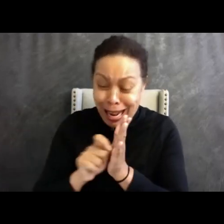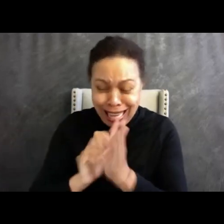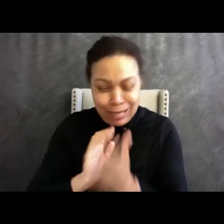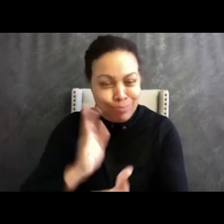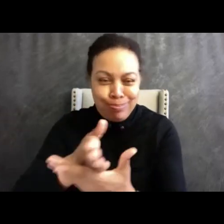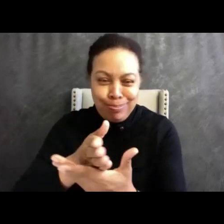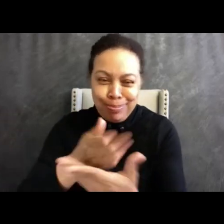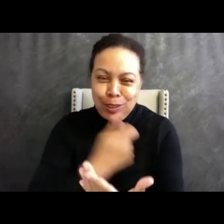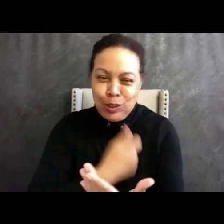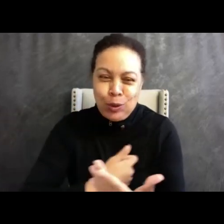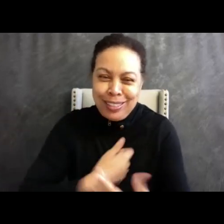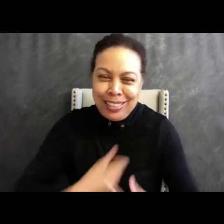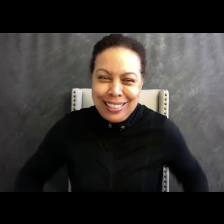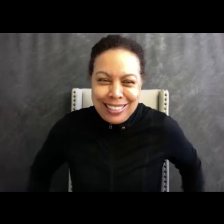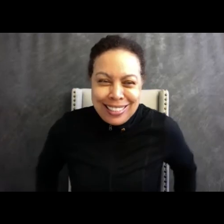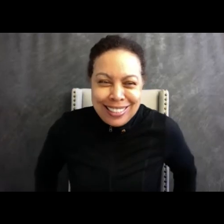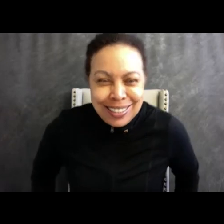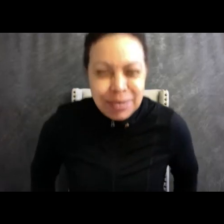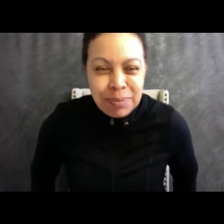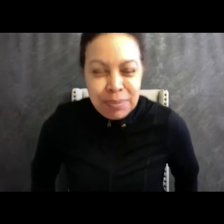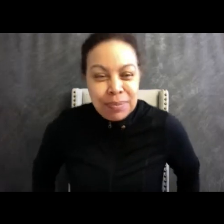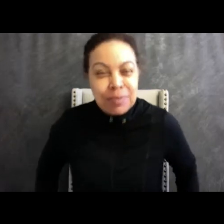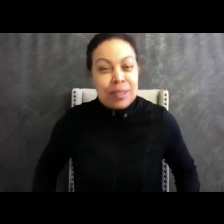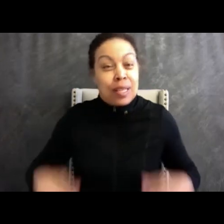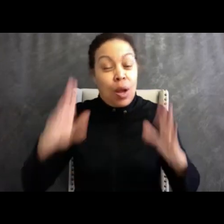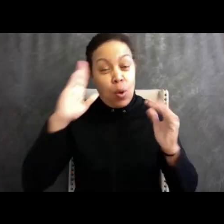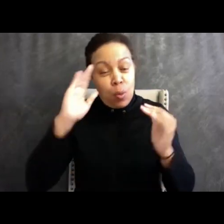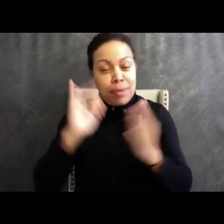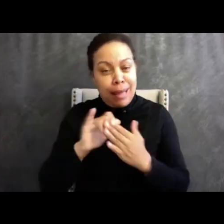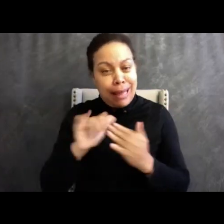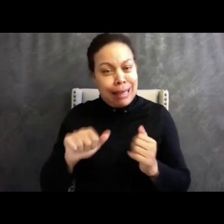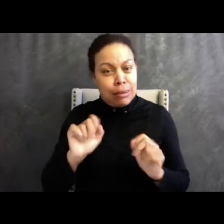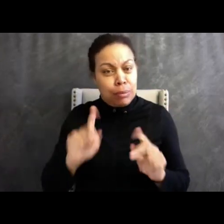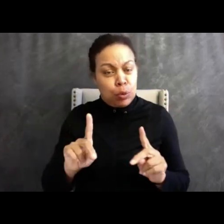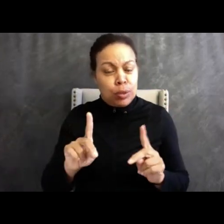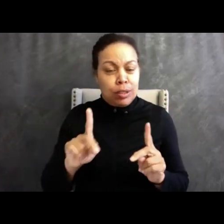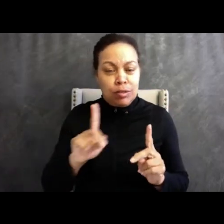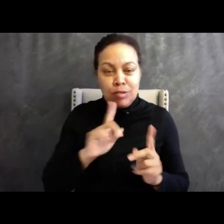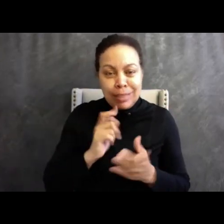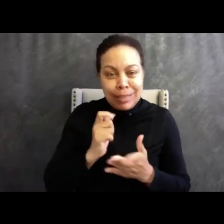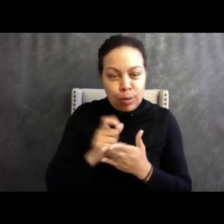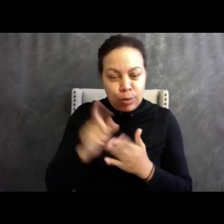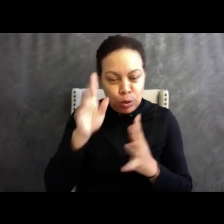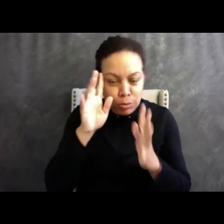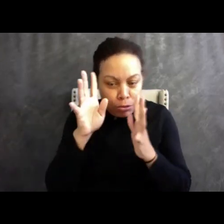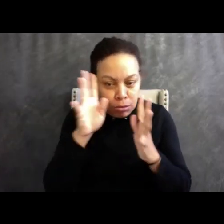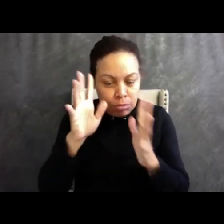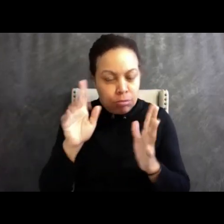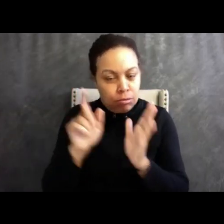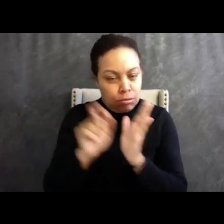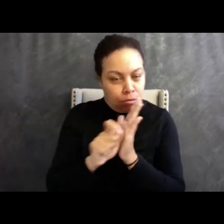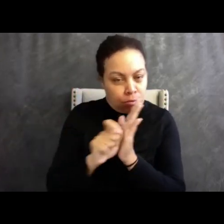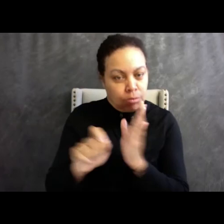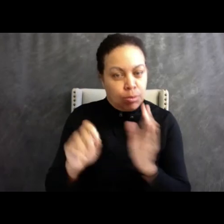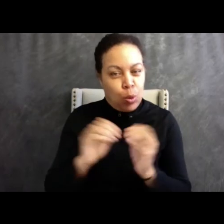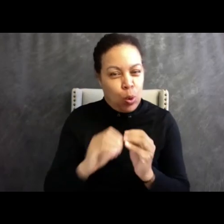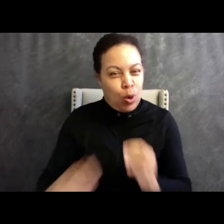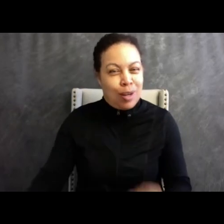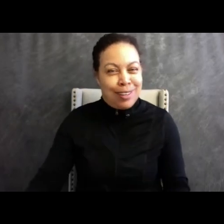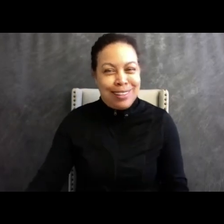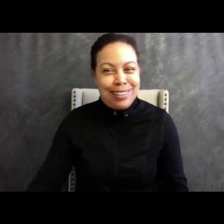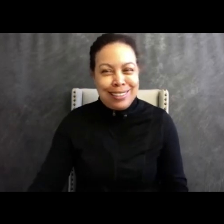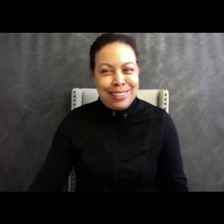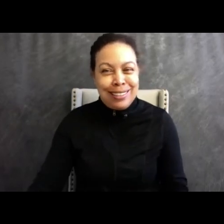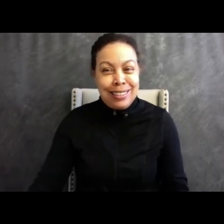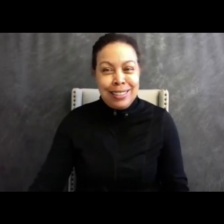really hope this was a generative experience. Um, my writing instructors and my mentors